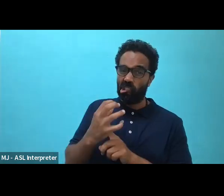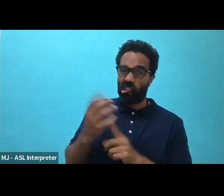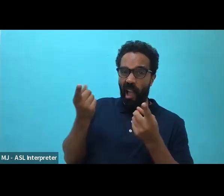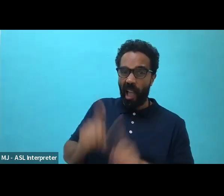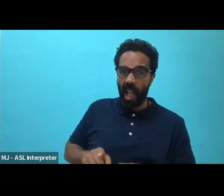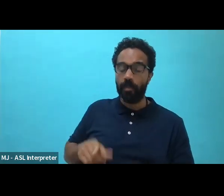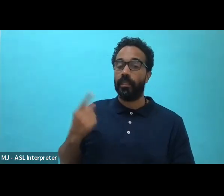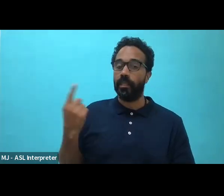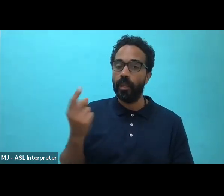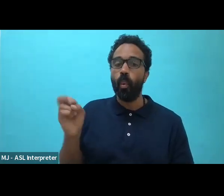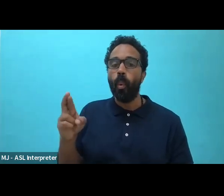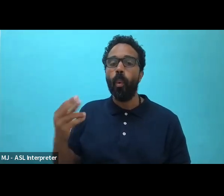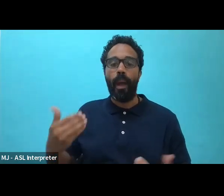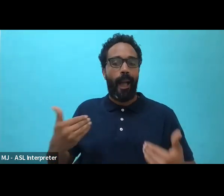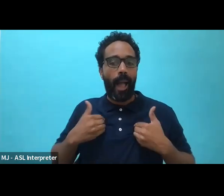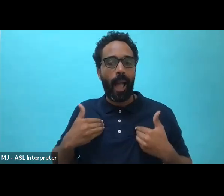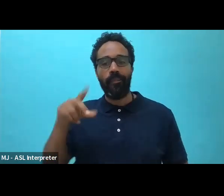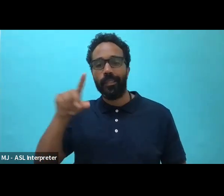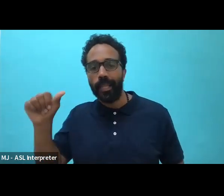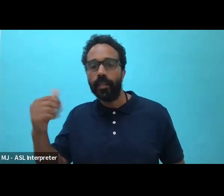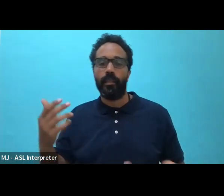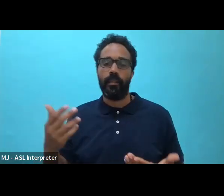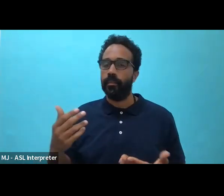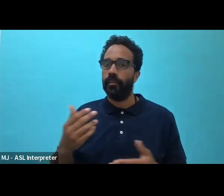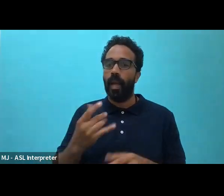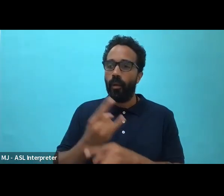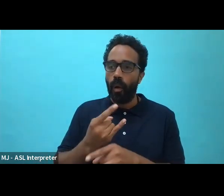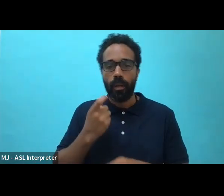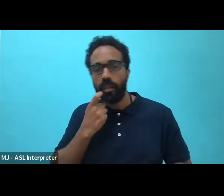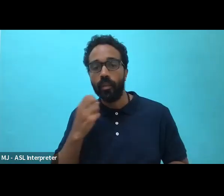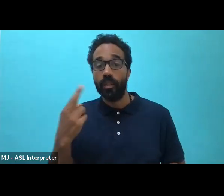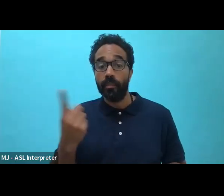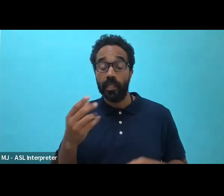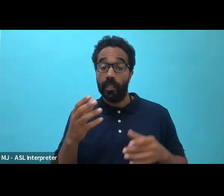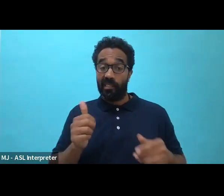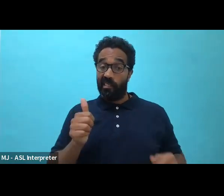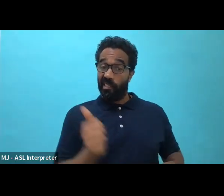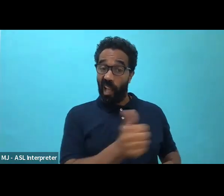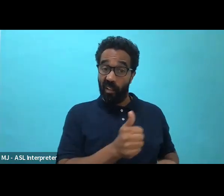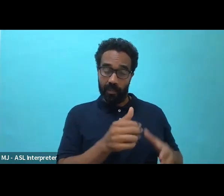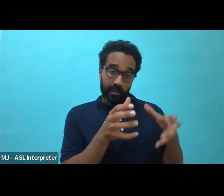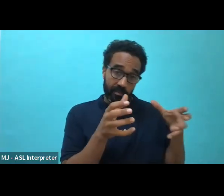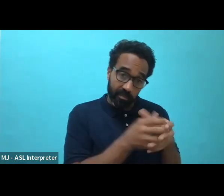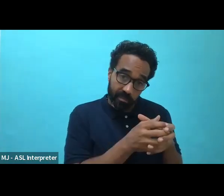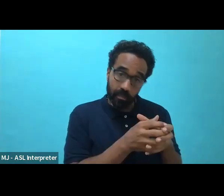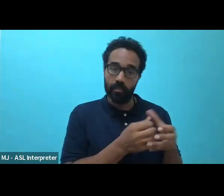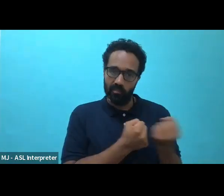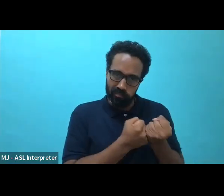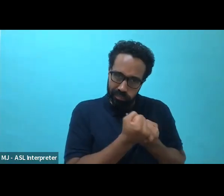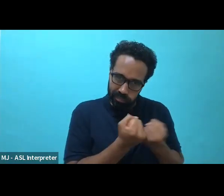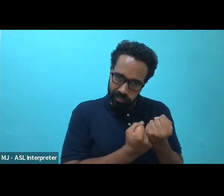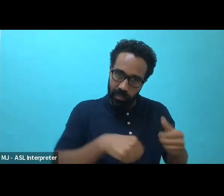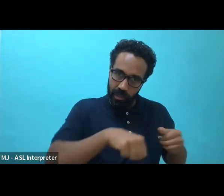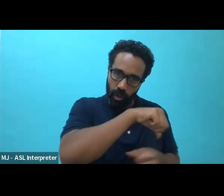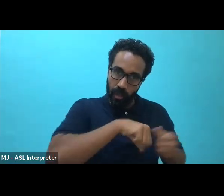had a particular disability or difficulty would band together to provide support for themselves. And so